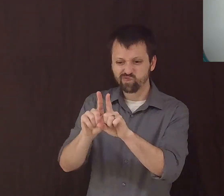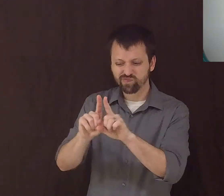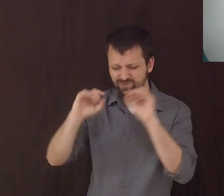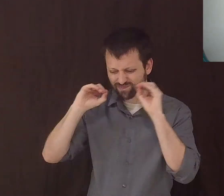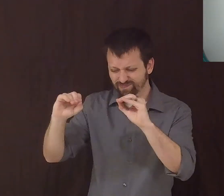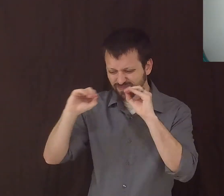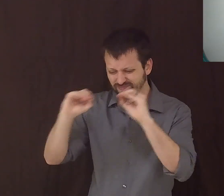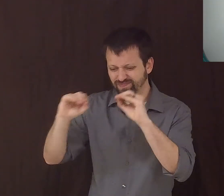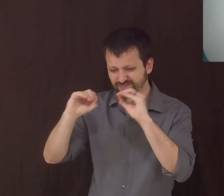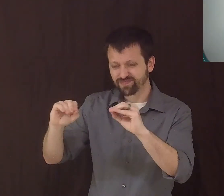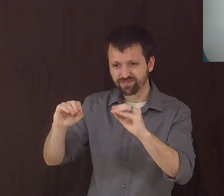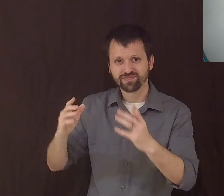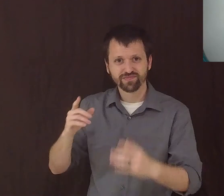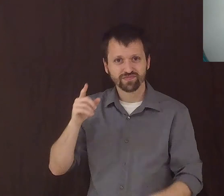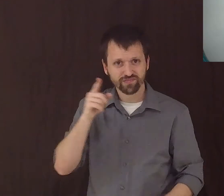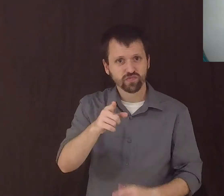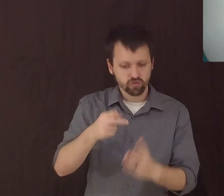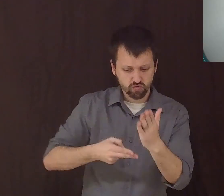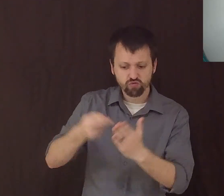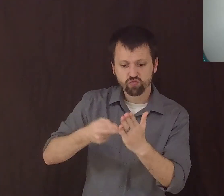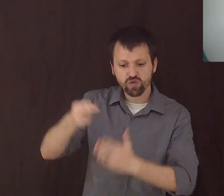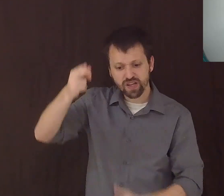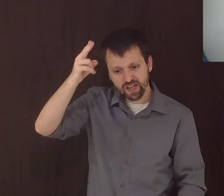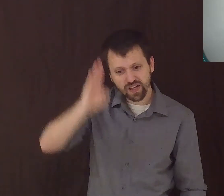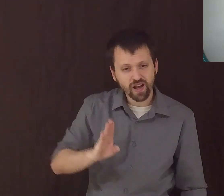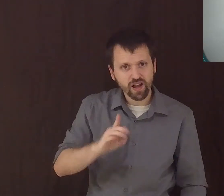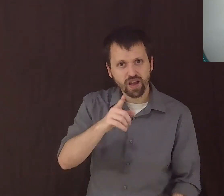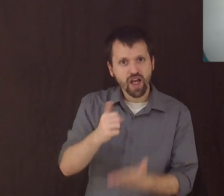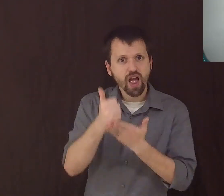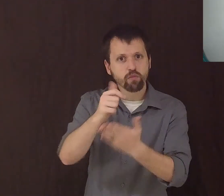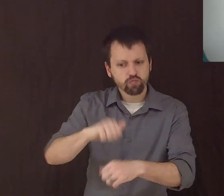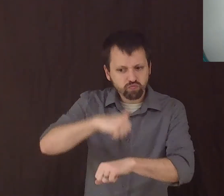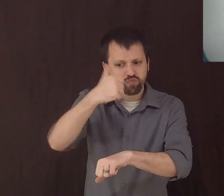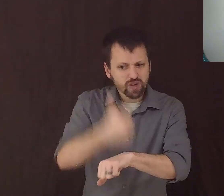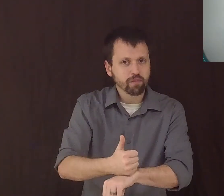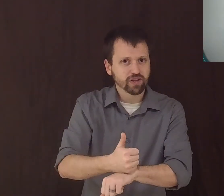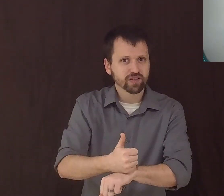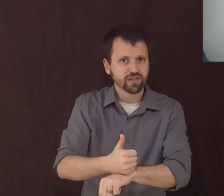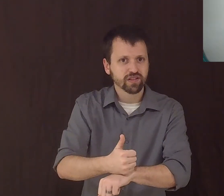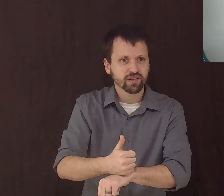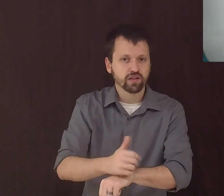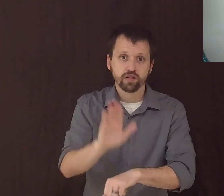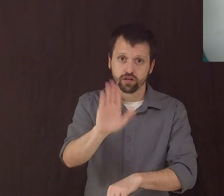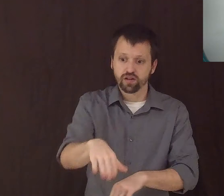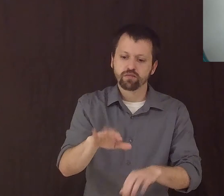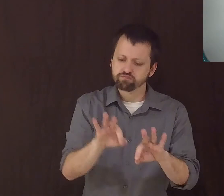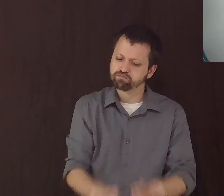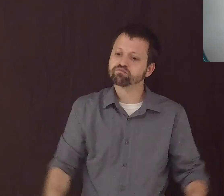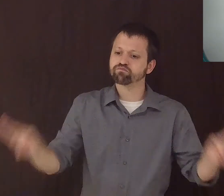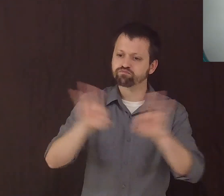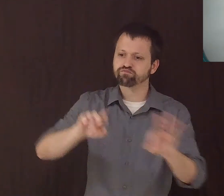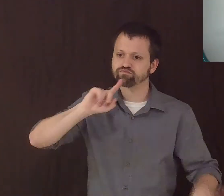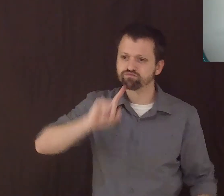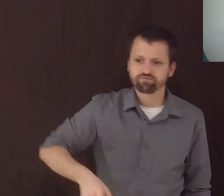or teach or instruct, disciple you in the truths of God just to get you rooted and grounded? And that is all very, very